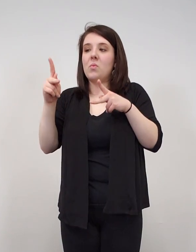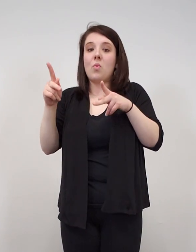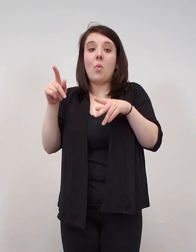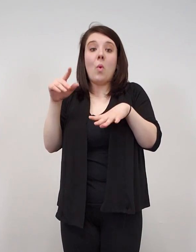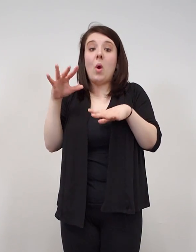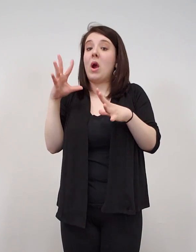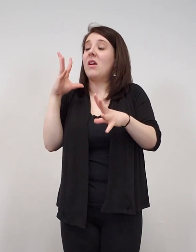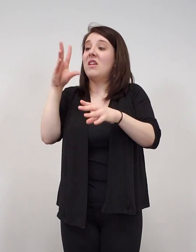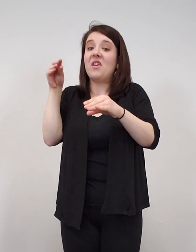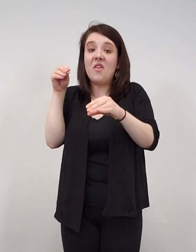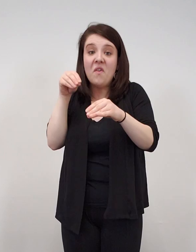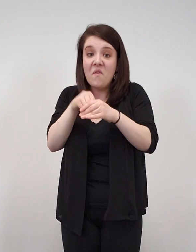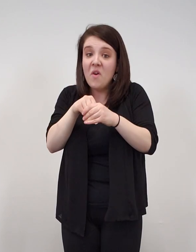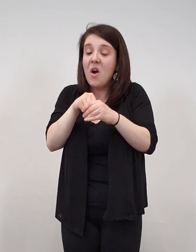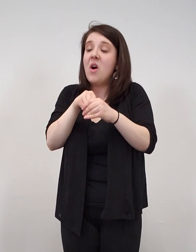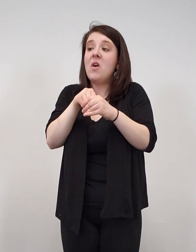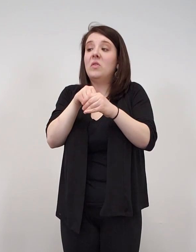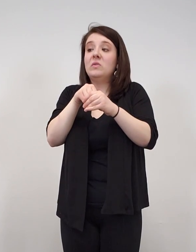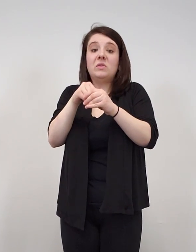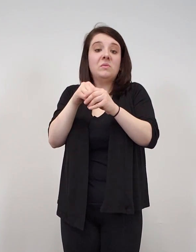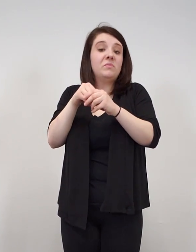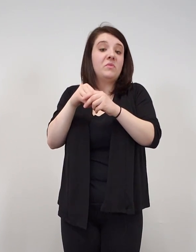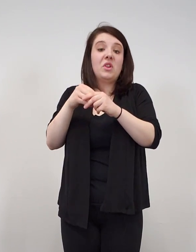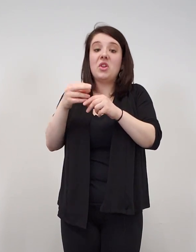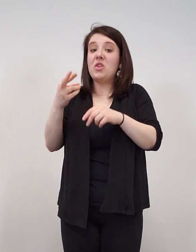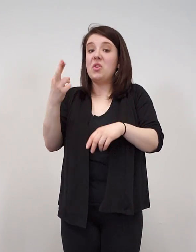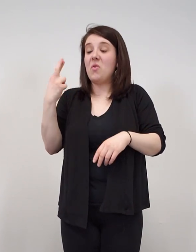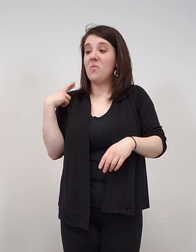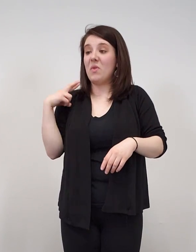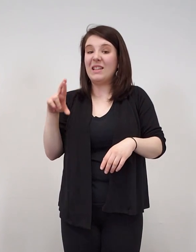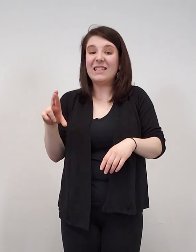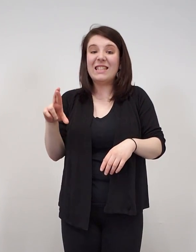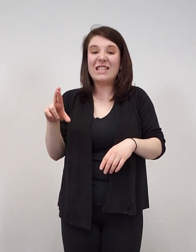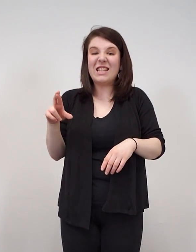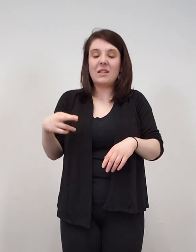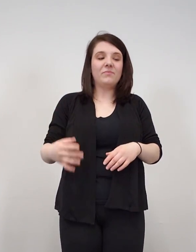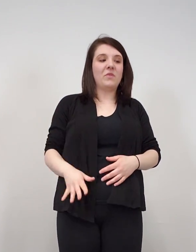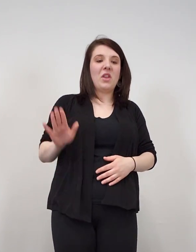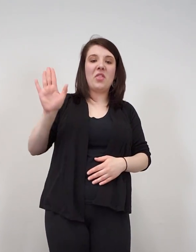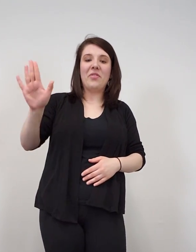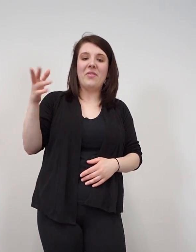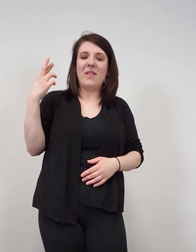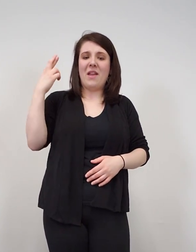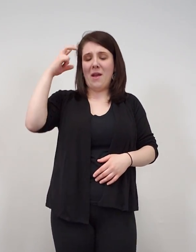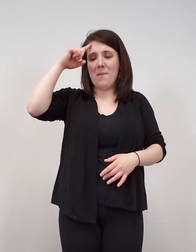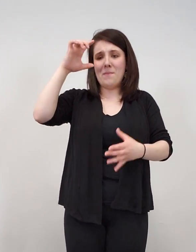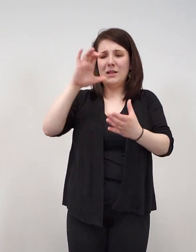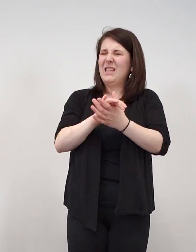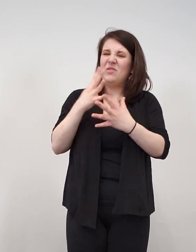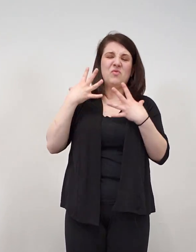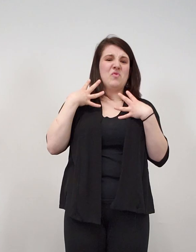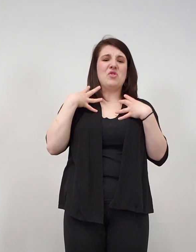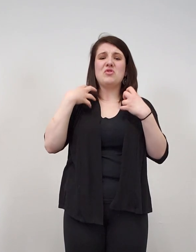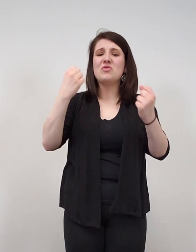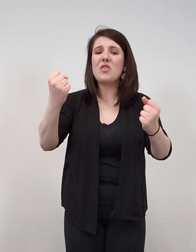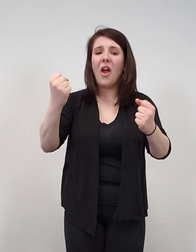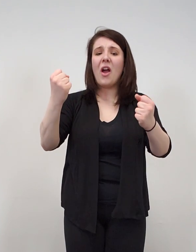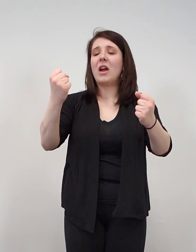information. Basically, traditional rural religious beliefs remained strong in the 1920s, and the aggressive fundamentalist sects grew